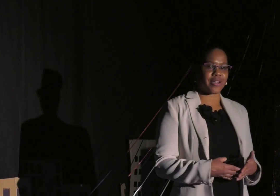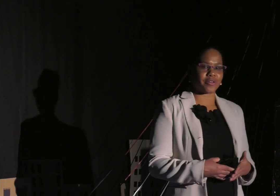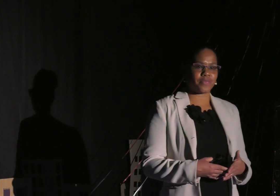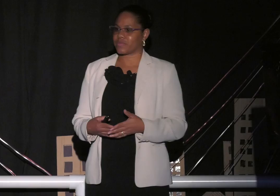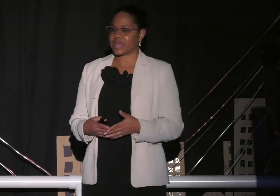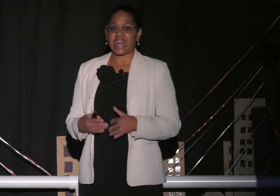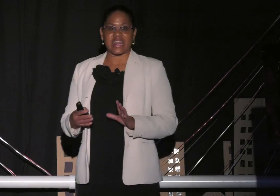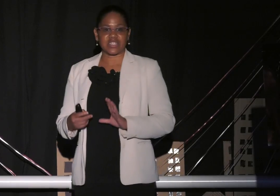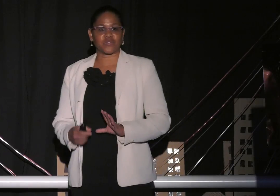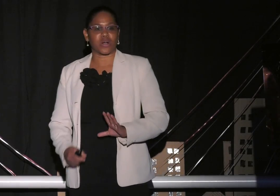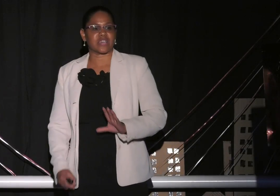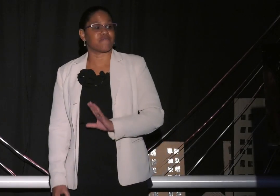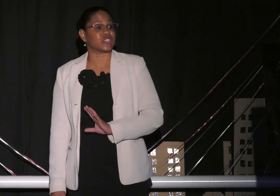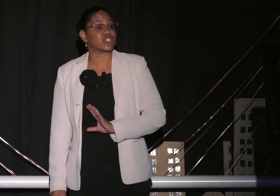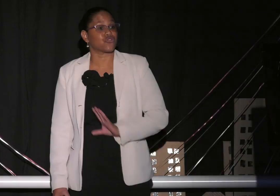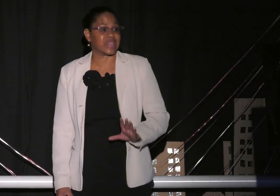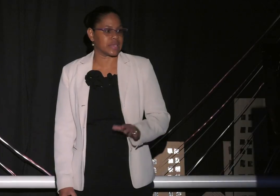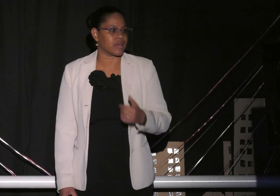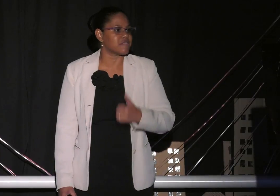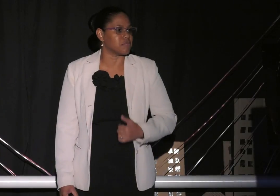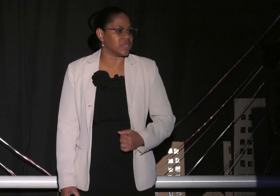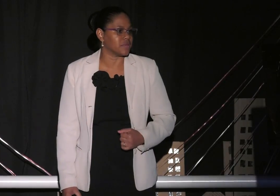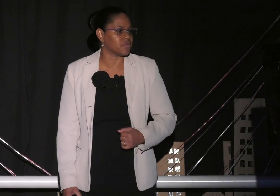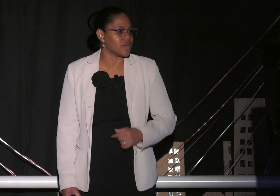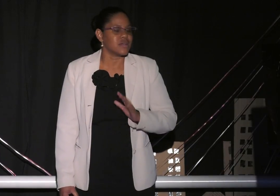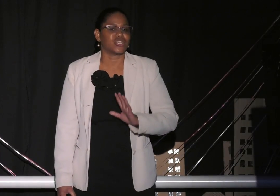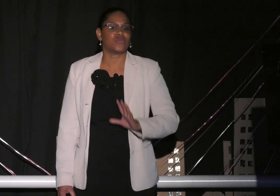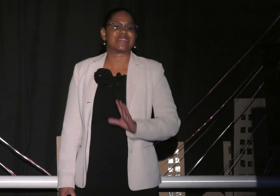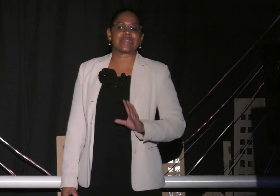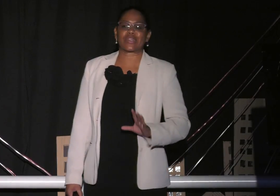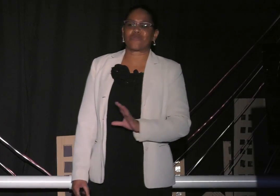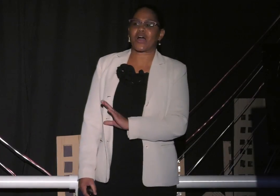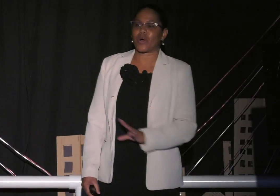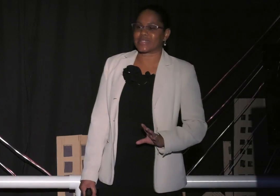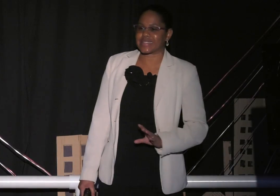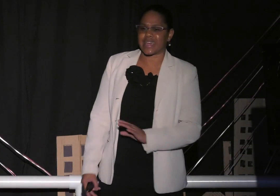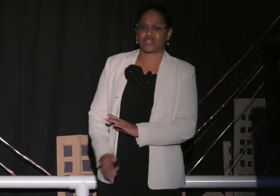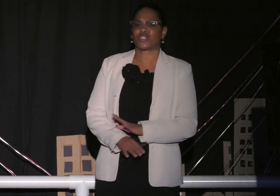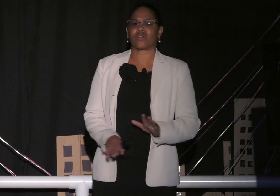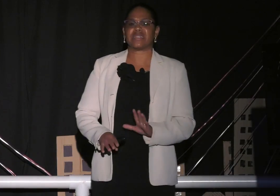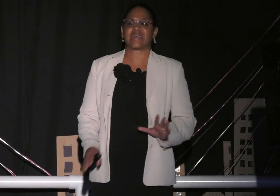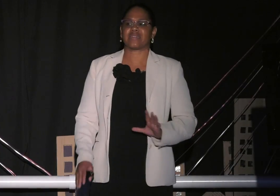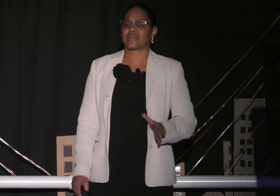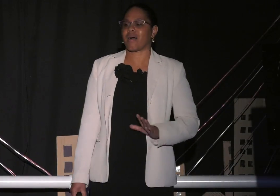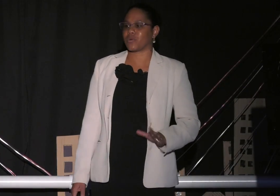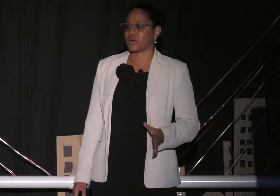tired. This was frustrating for me. She would sit down for hours at a time just showing me signs, the common